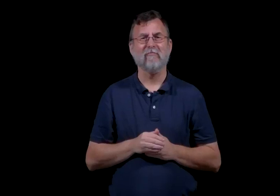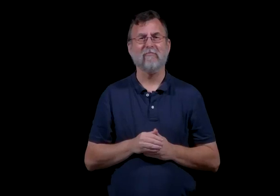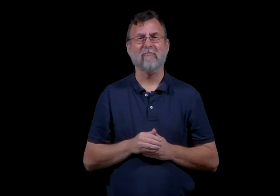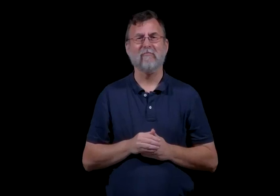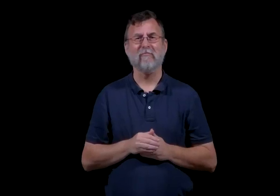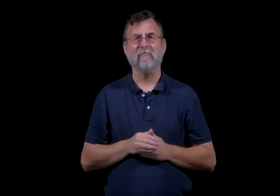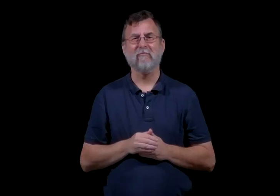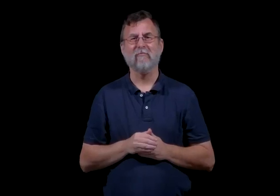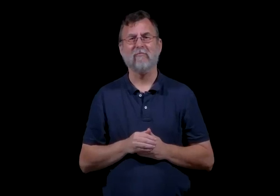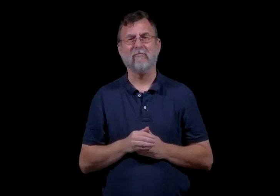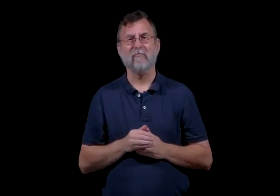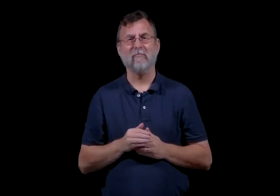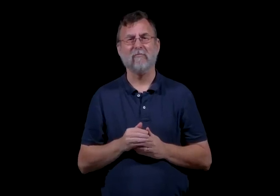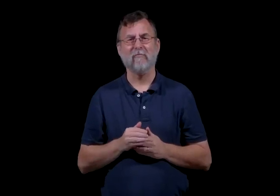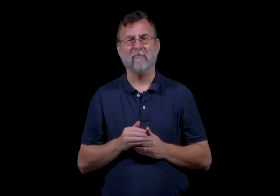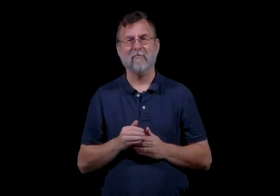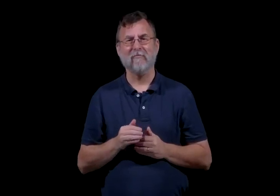Next slide.